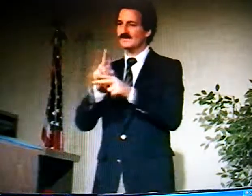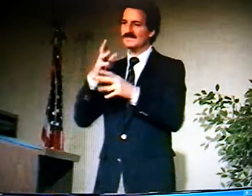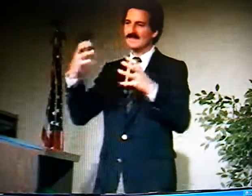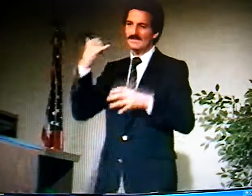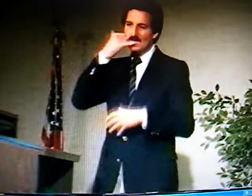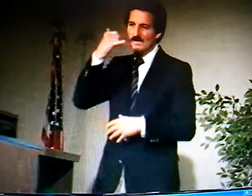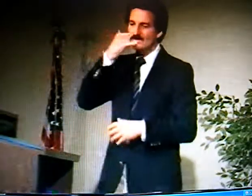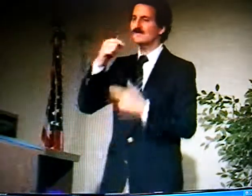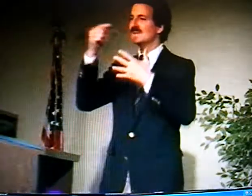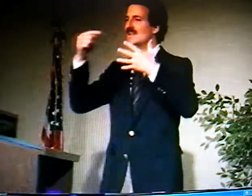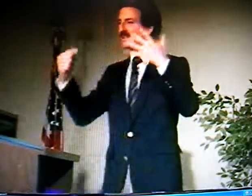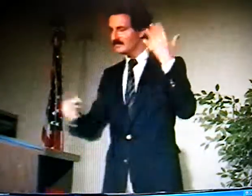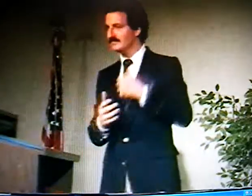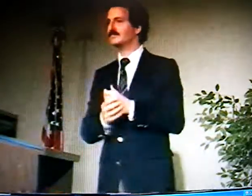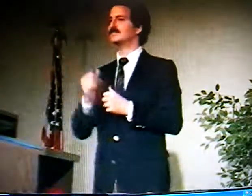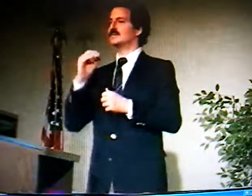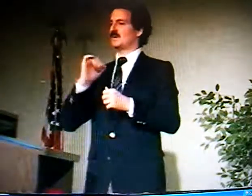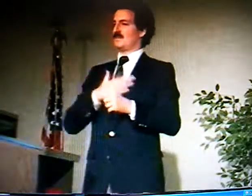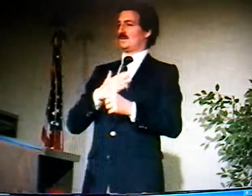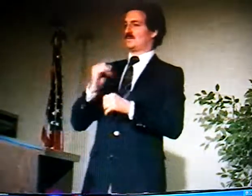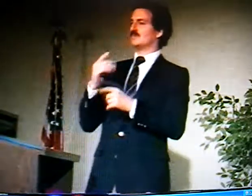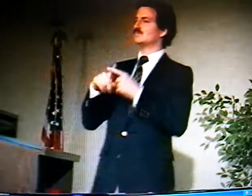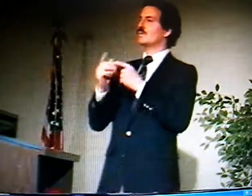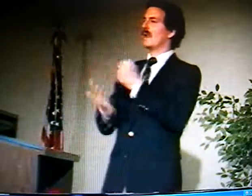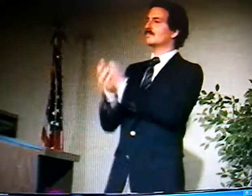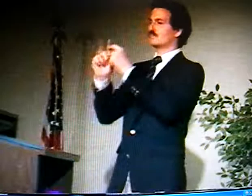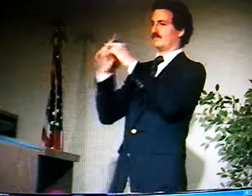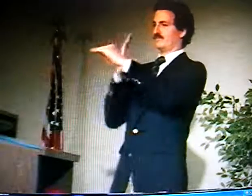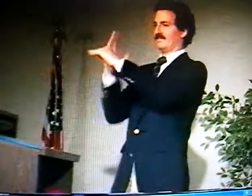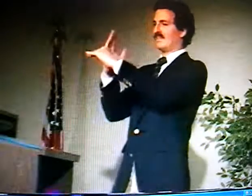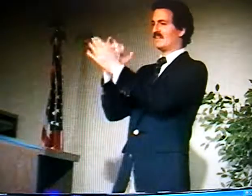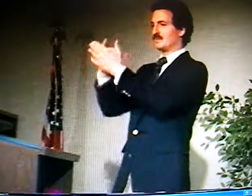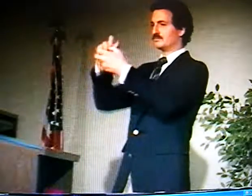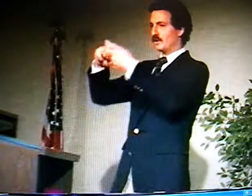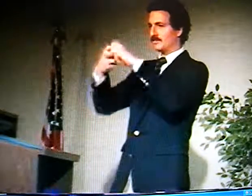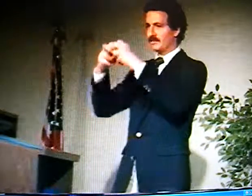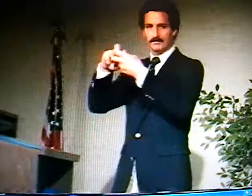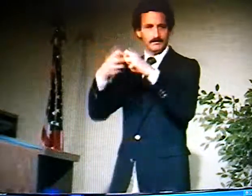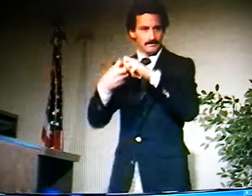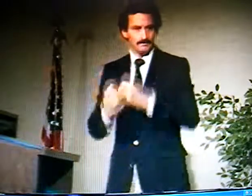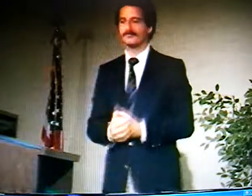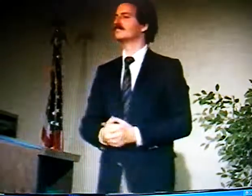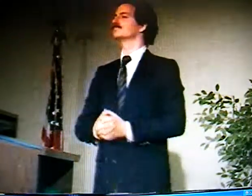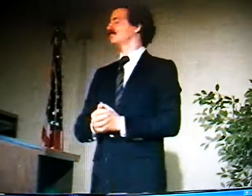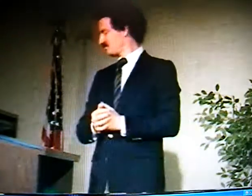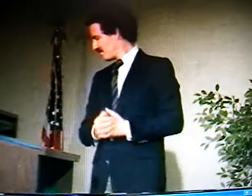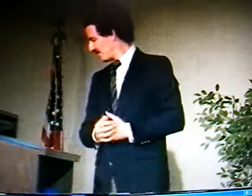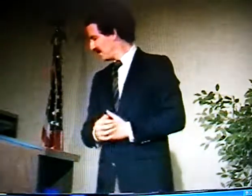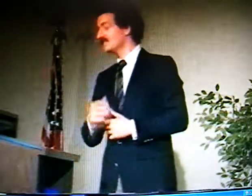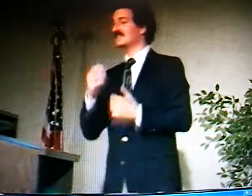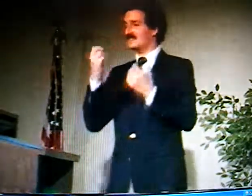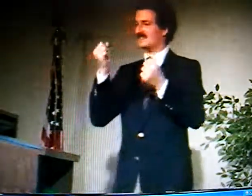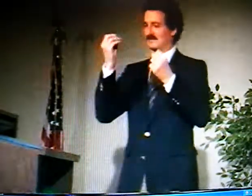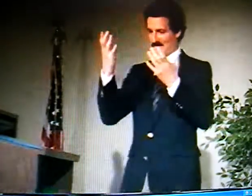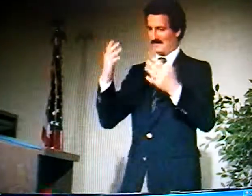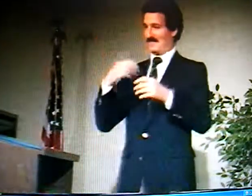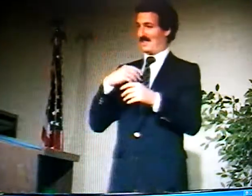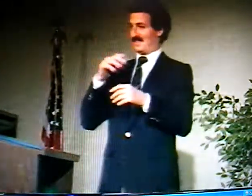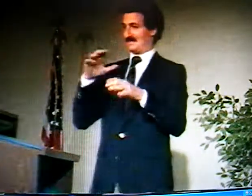I was also there to help deaf members of the school go through accessibility